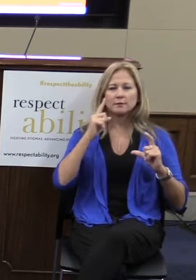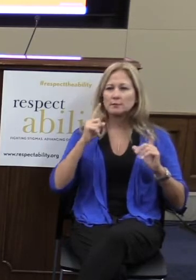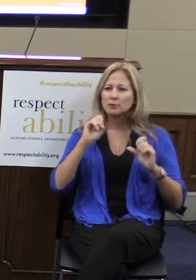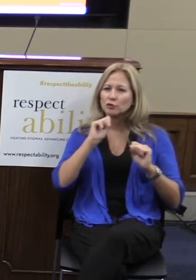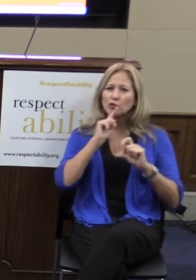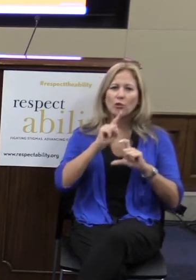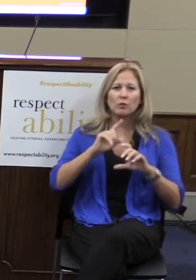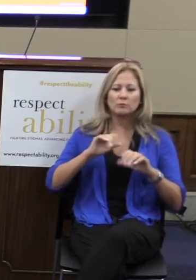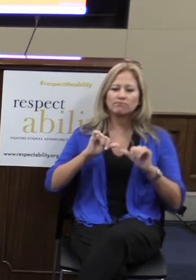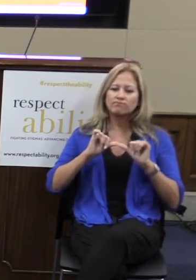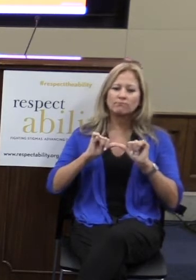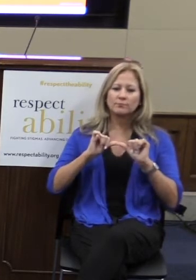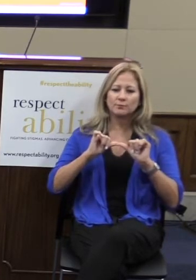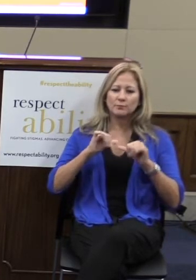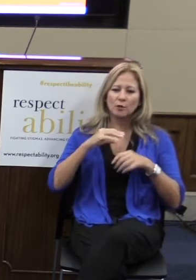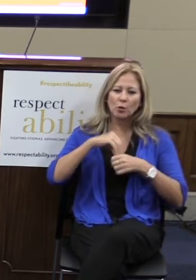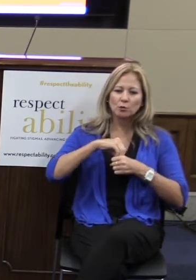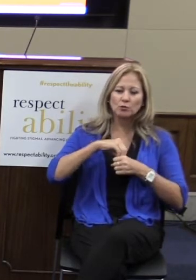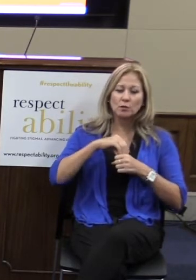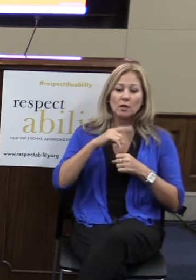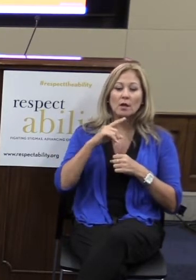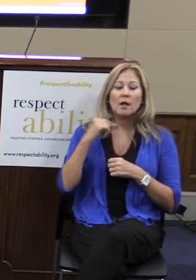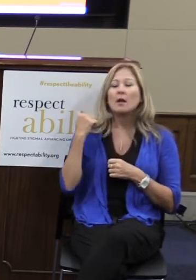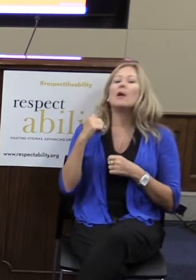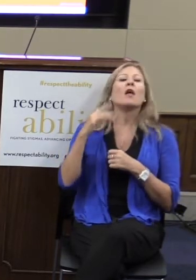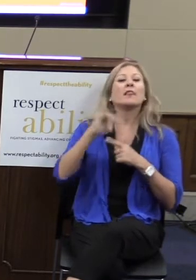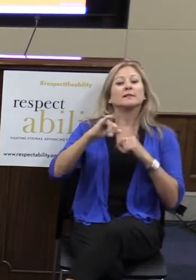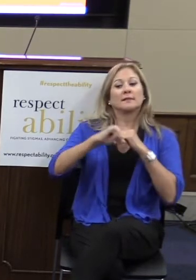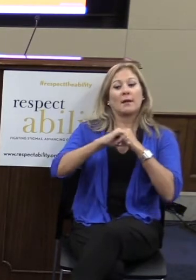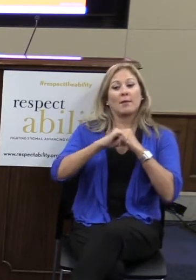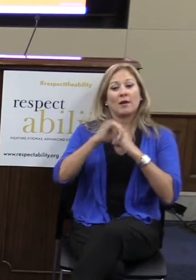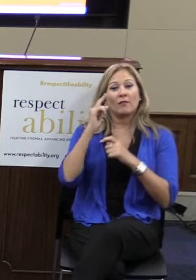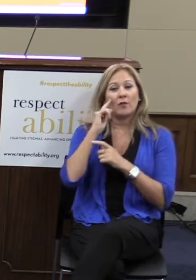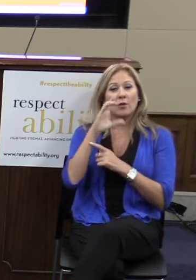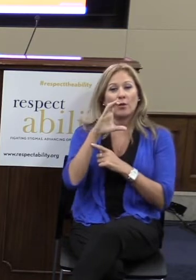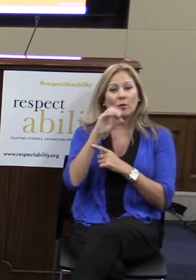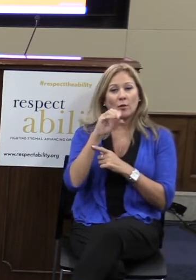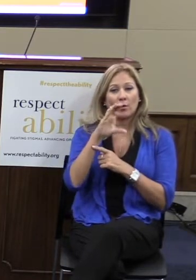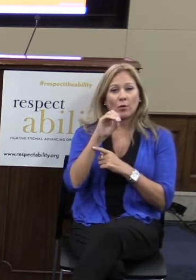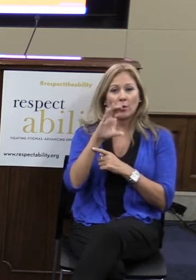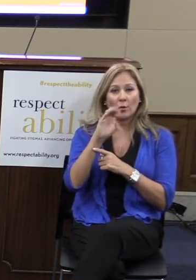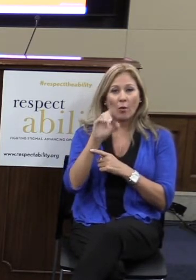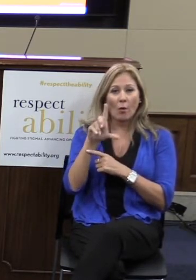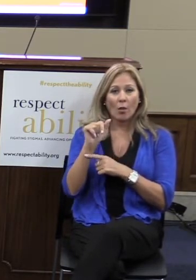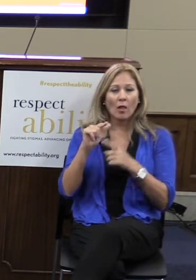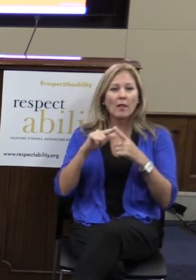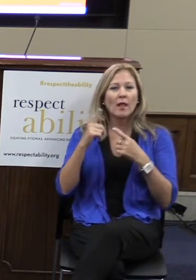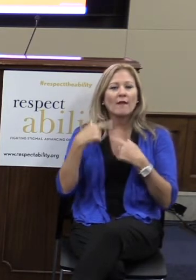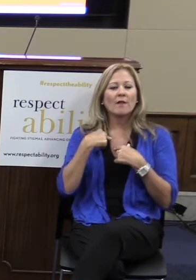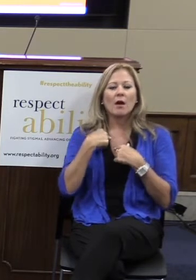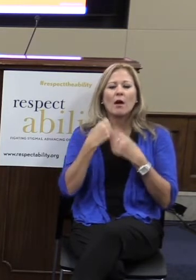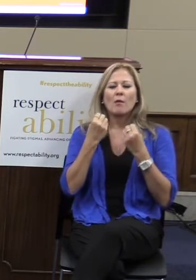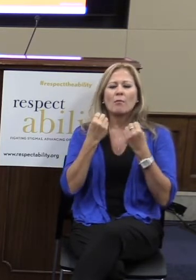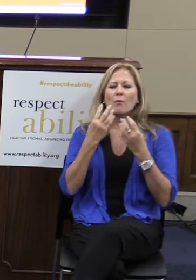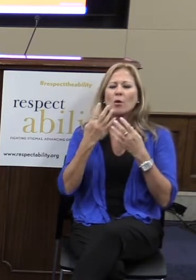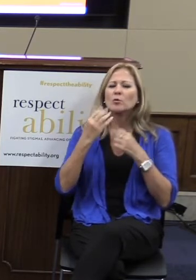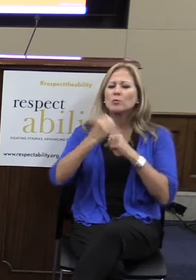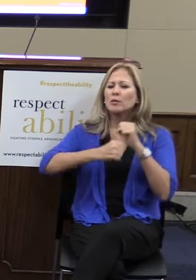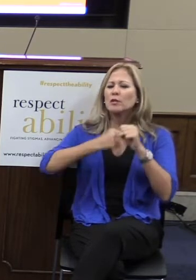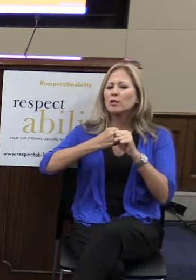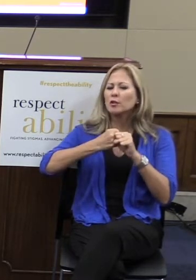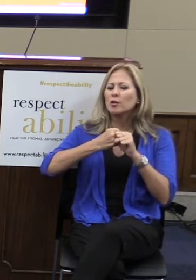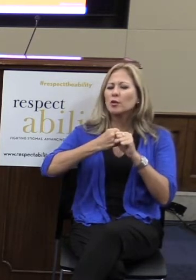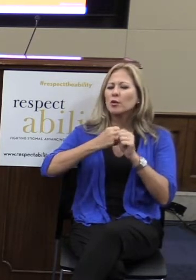Coca-Cola, basically what they did with this campaign is setting out to create a multi-year purpose-driven platform